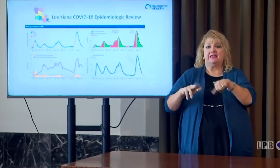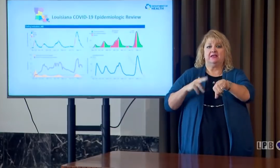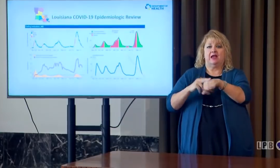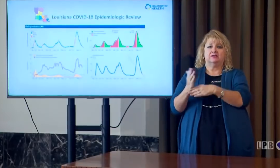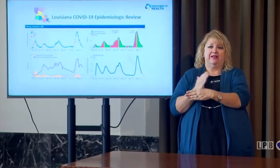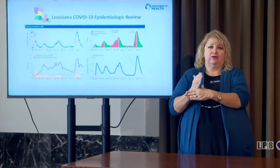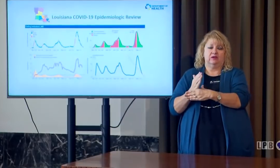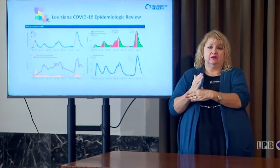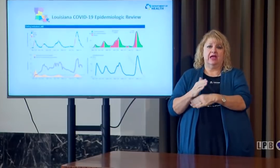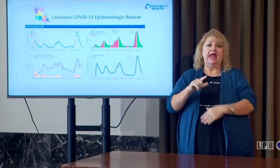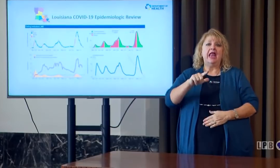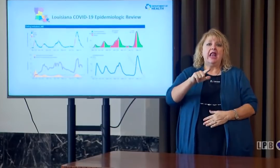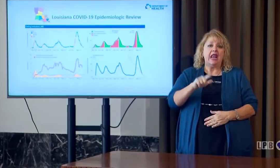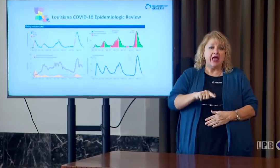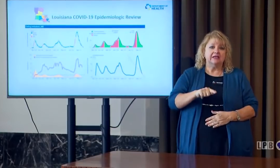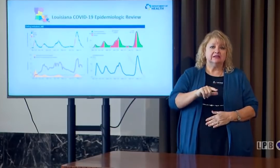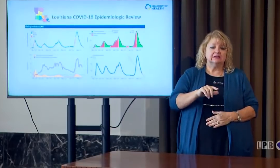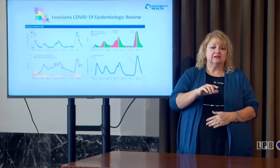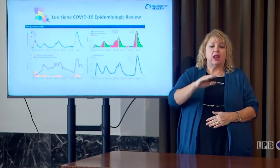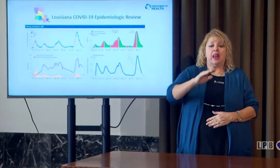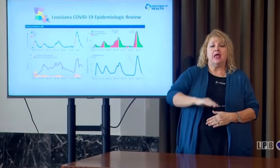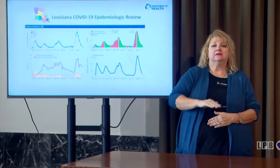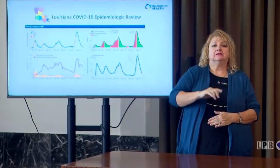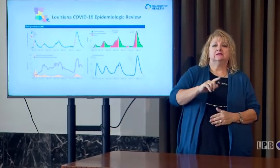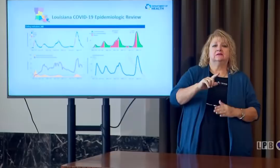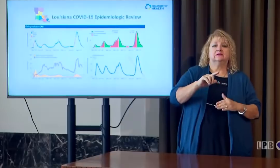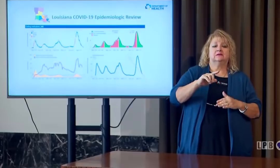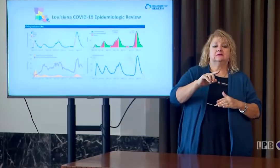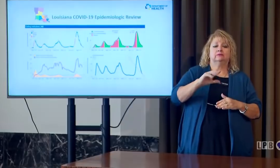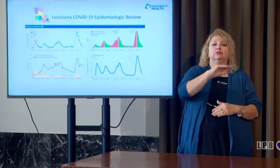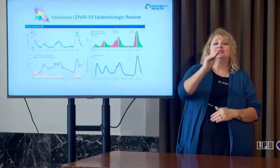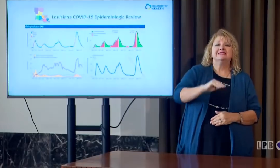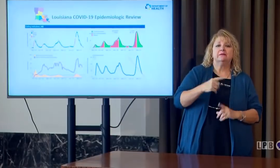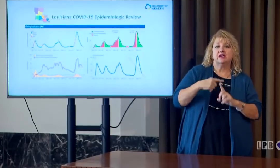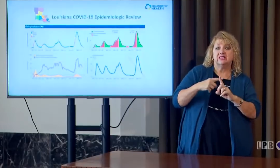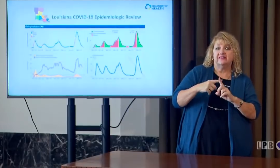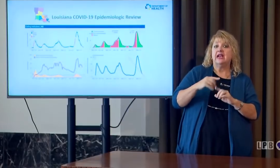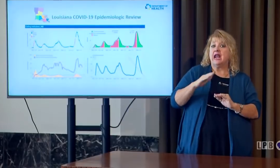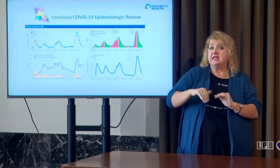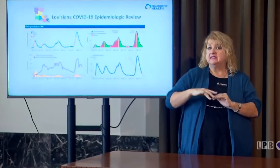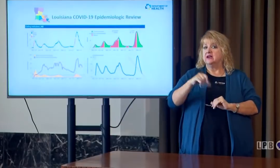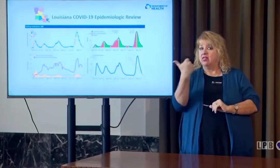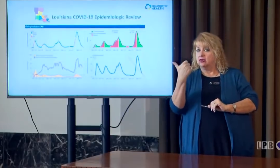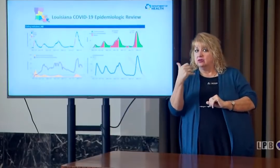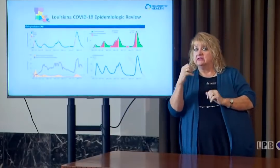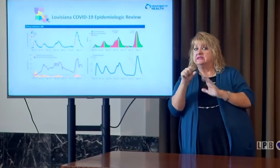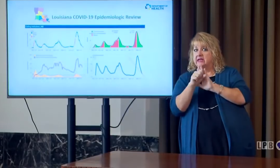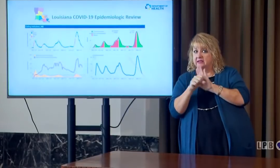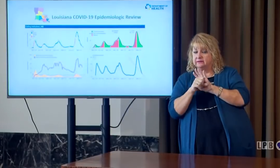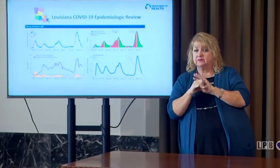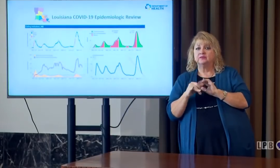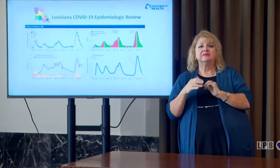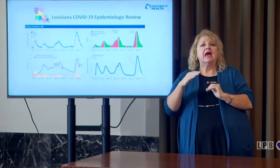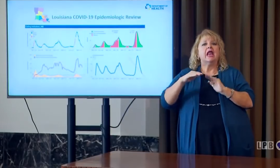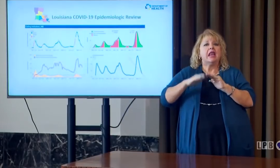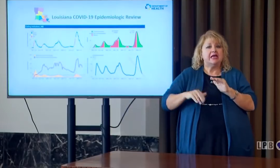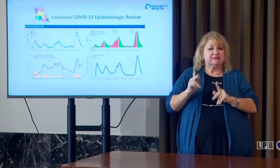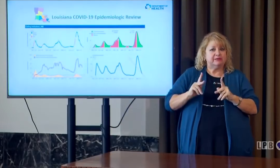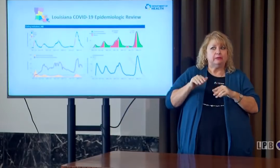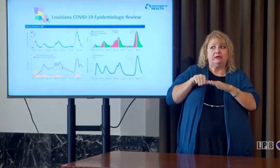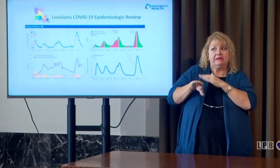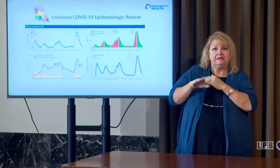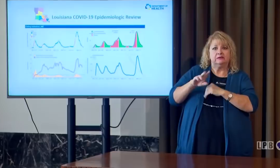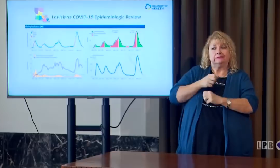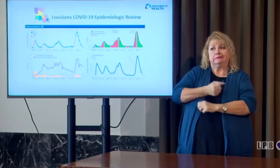lower percent positivity than the national average. We have less people being admitted to the hospital day by day than the national